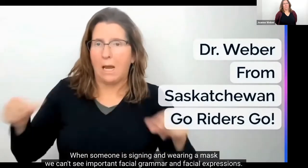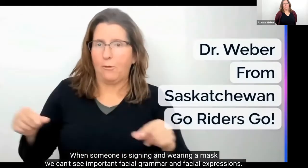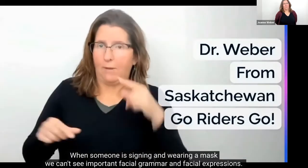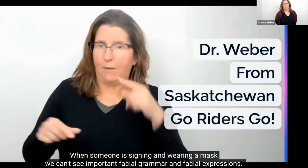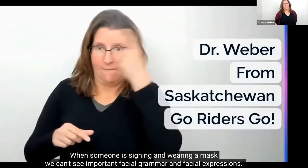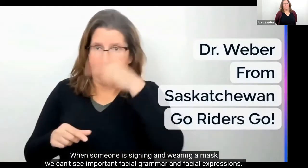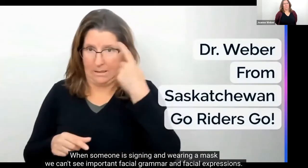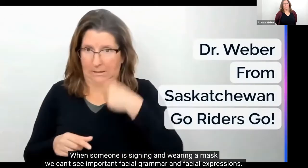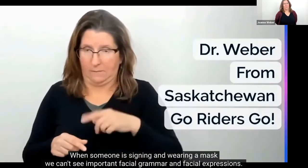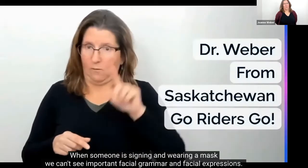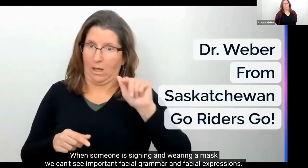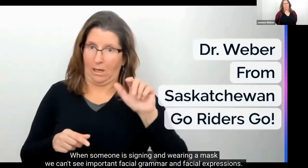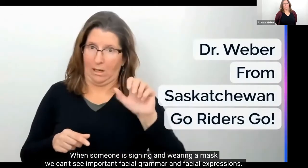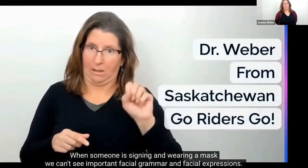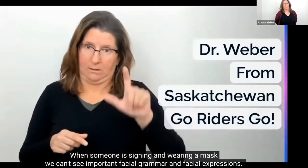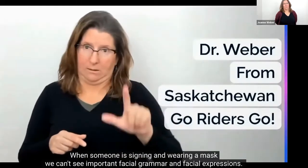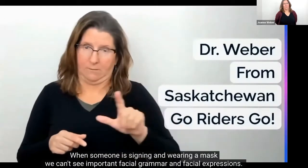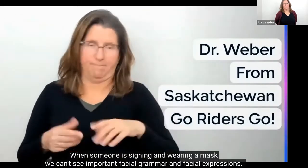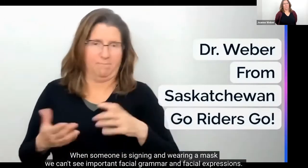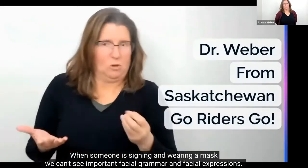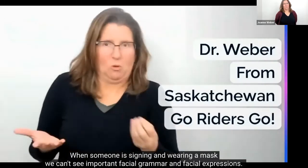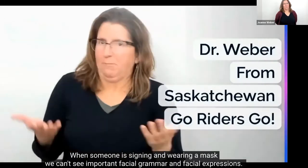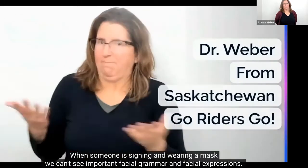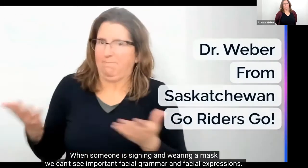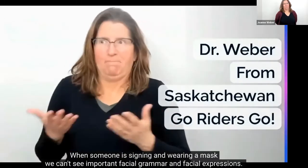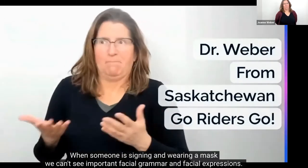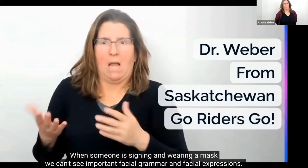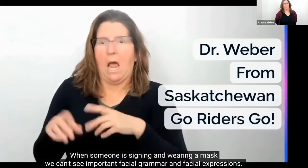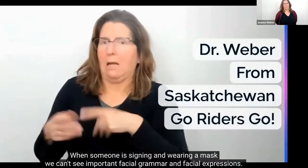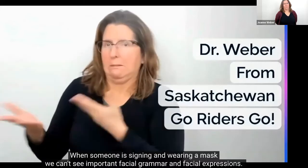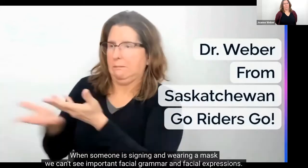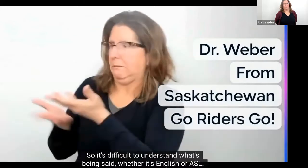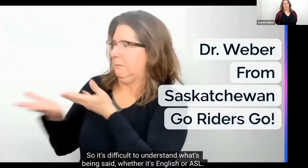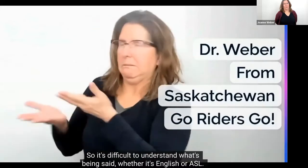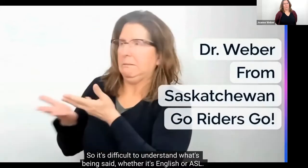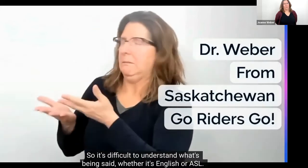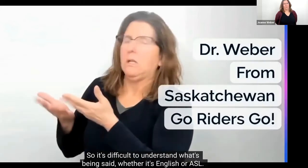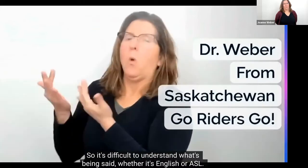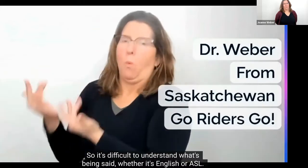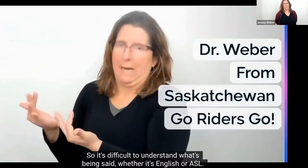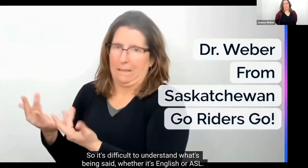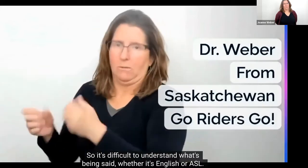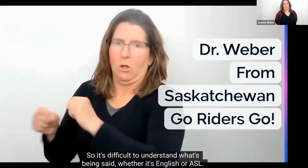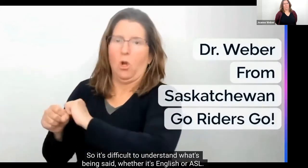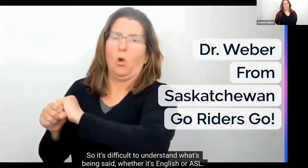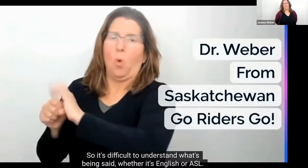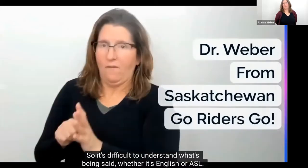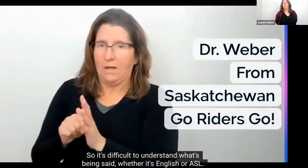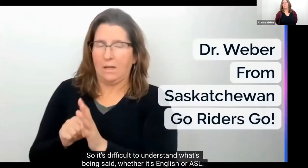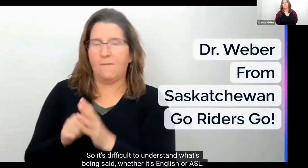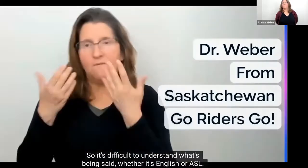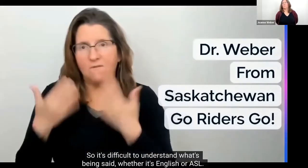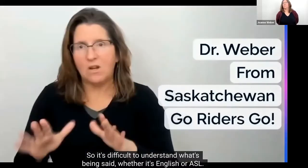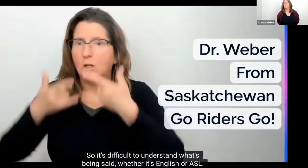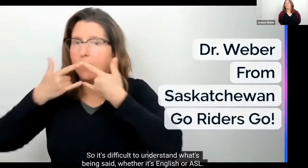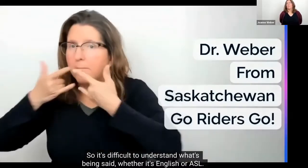signing and wearing a mask, we can't see important facial grammar and facial expressions, so it's difficult to understand what's being said, whether